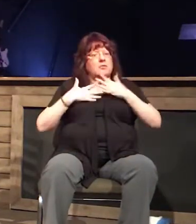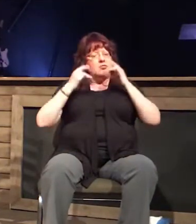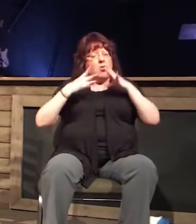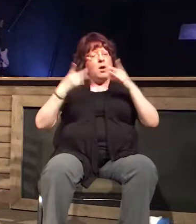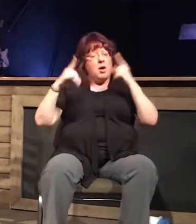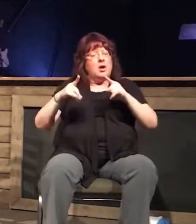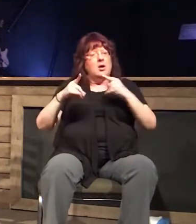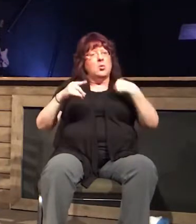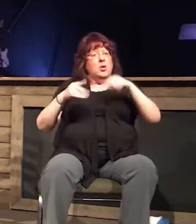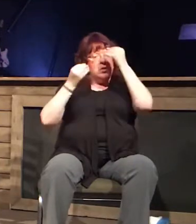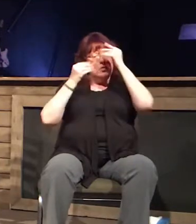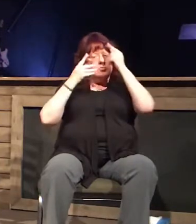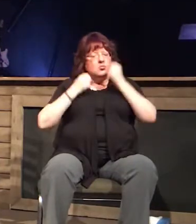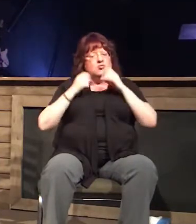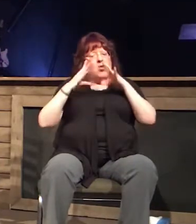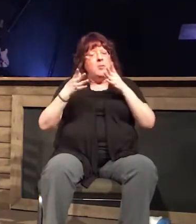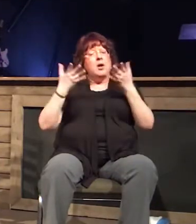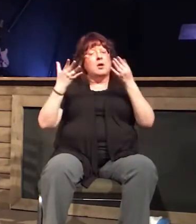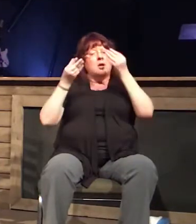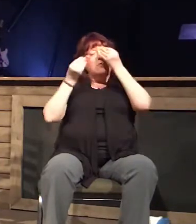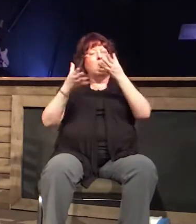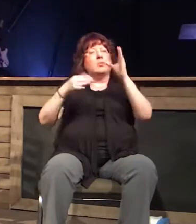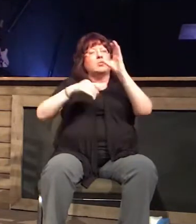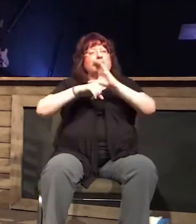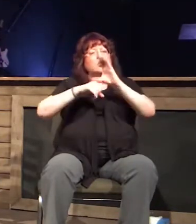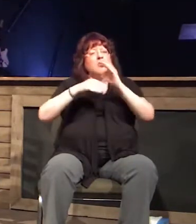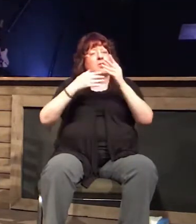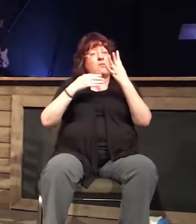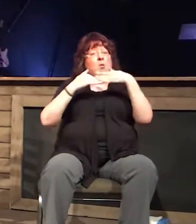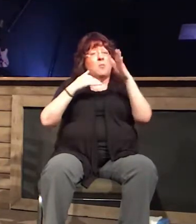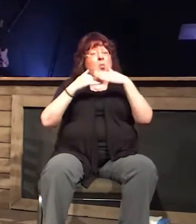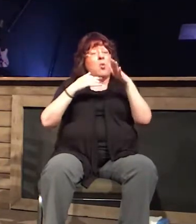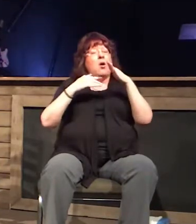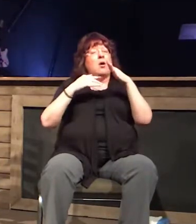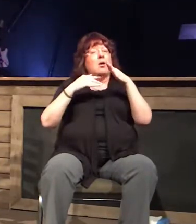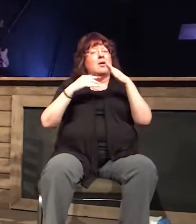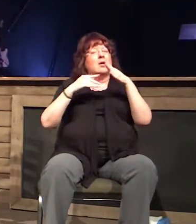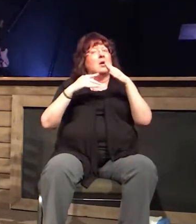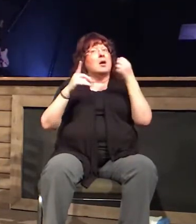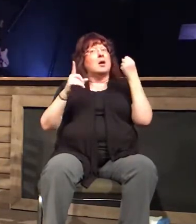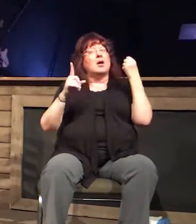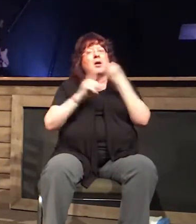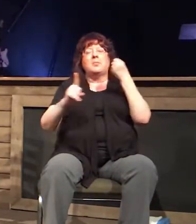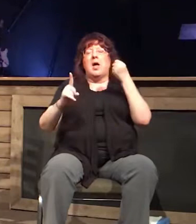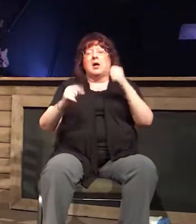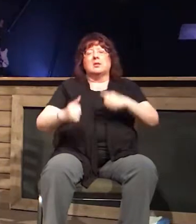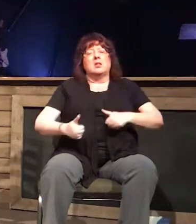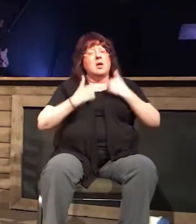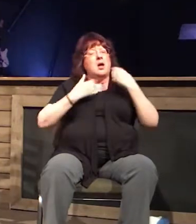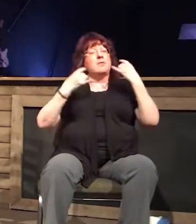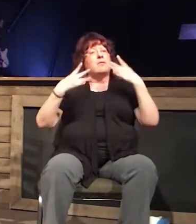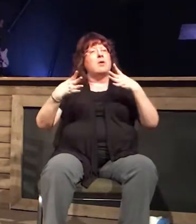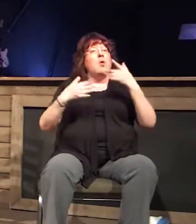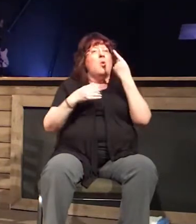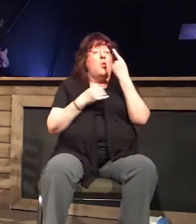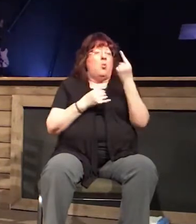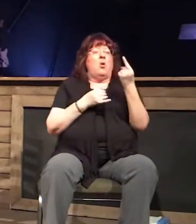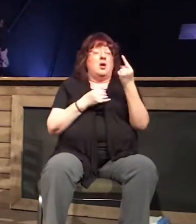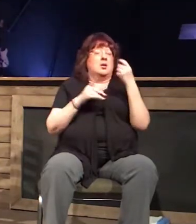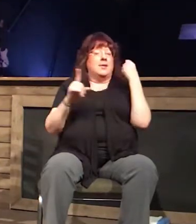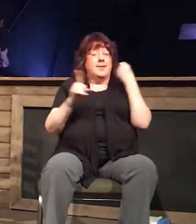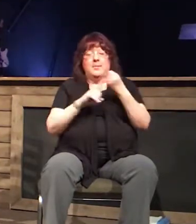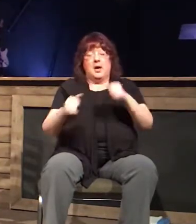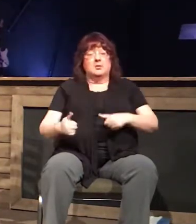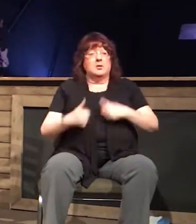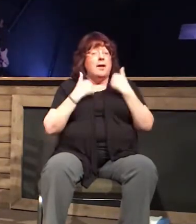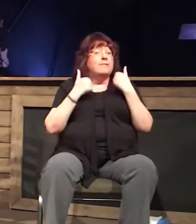are a trauma-informed church. But if you have four or more of these, the impact, so many things, it just impacts your life greatly. One of these